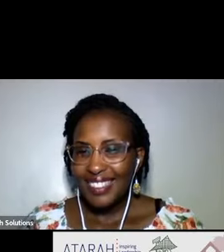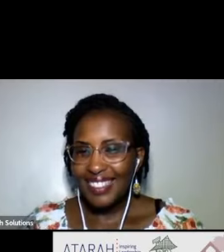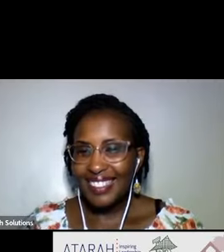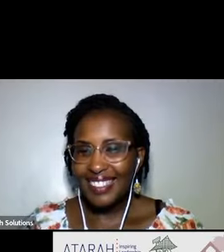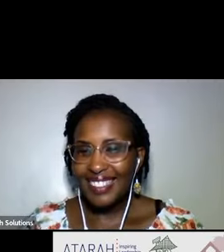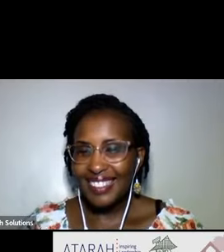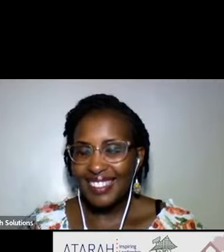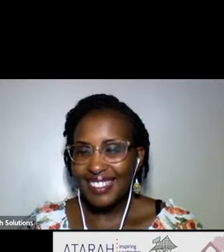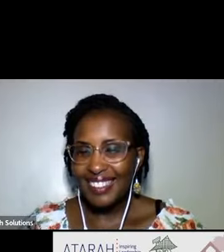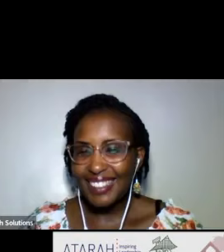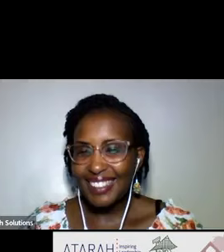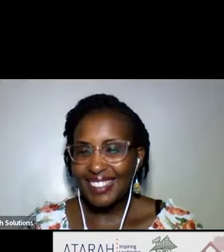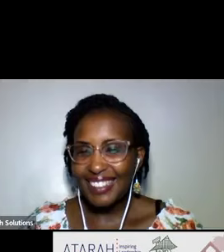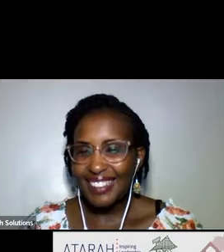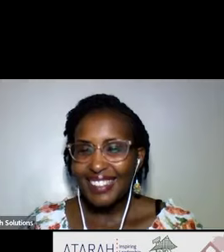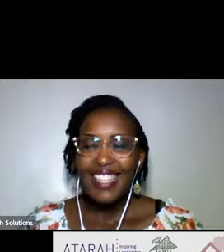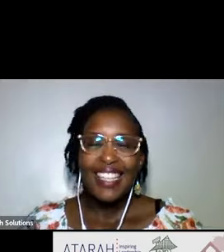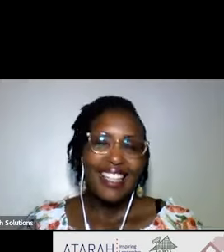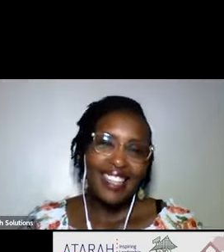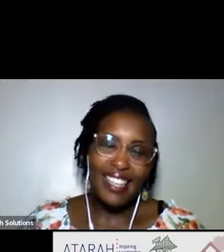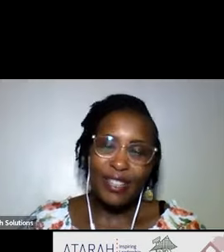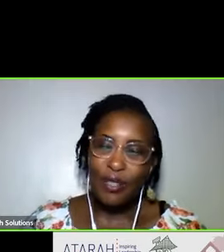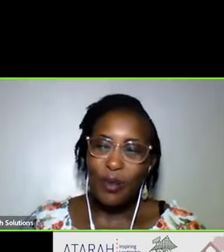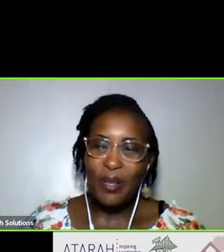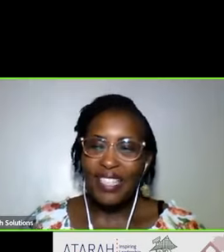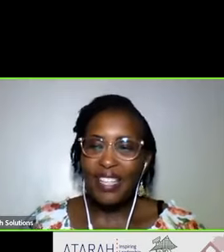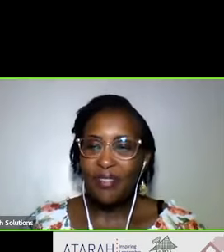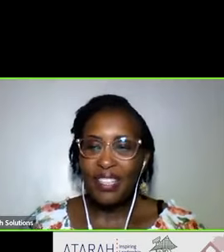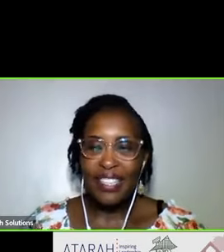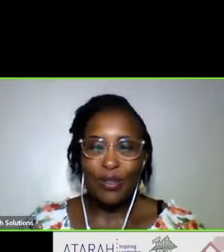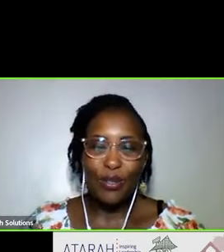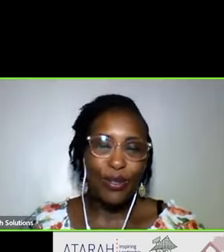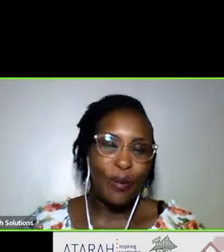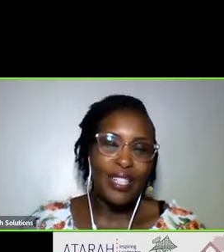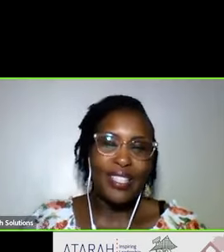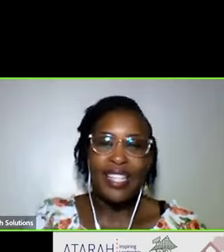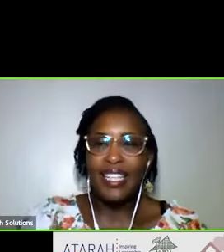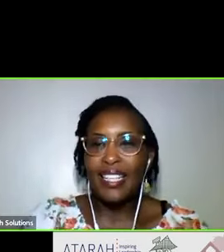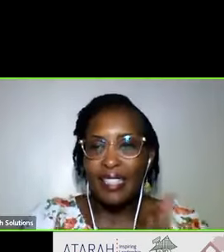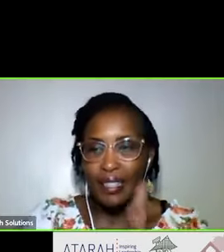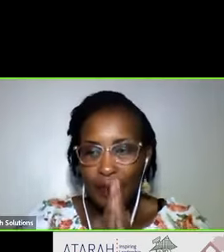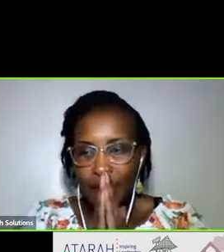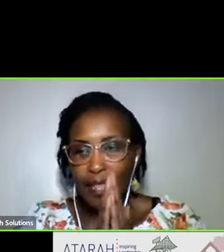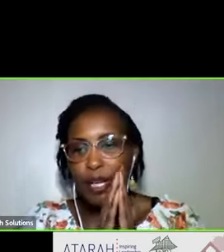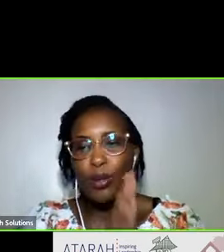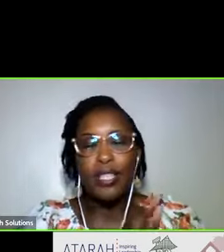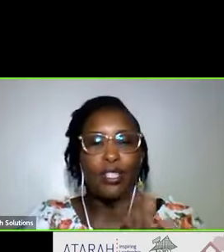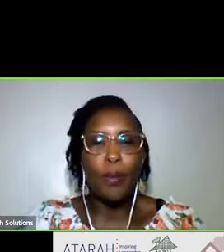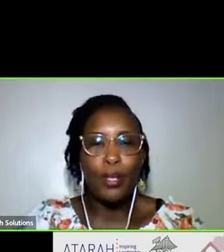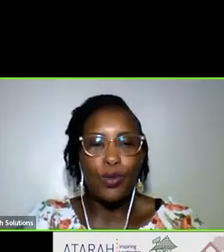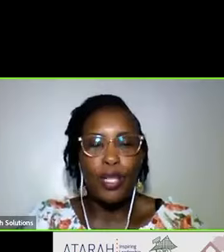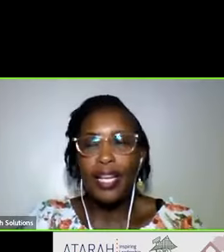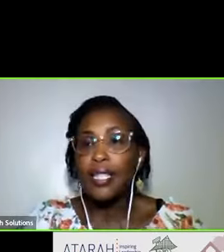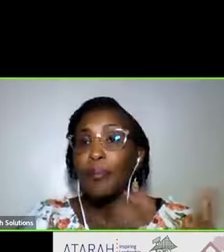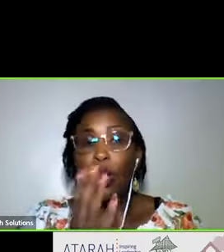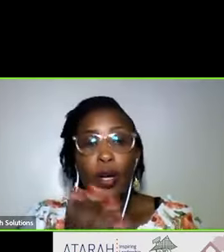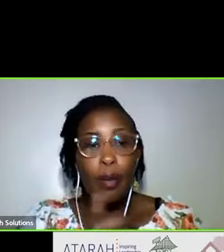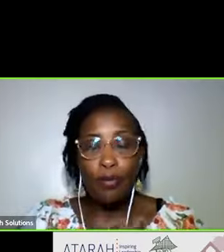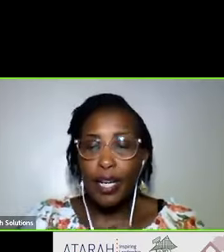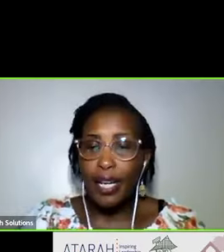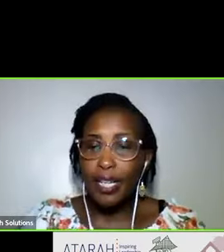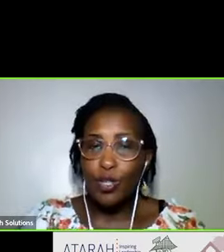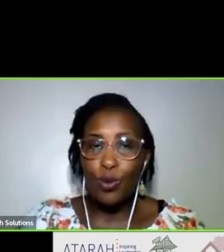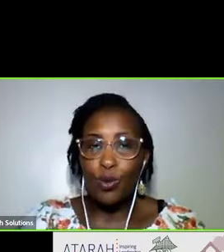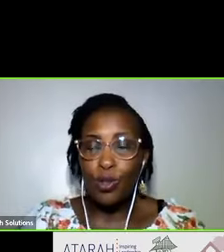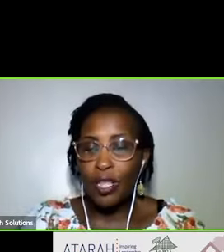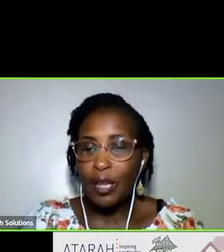from. Back to you, Grace. Thank you so much, Kevin. Thank you so much. And I know this topic tonight. Oh yeah,